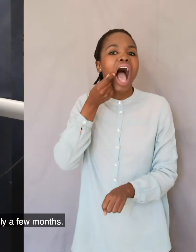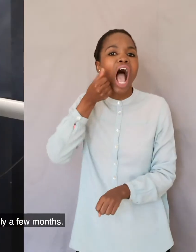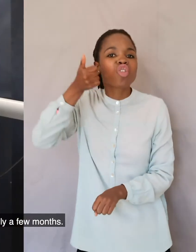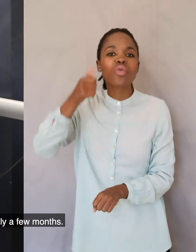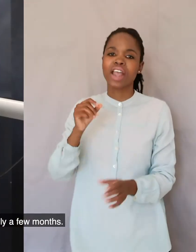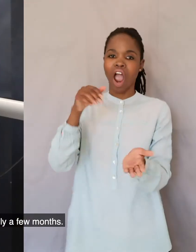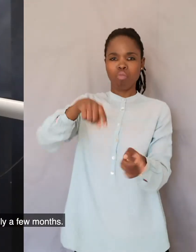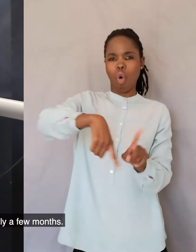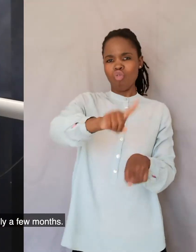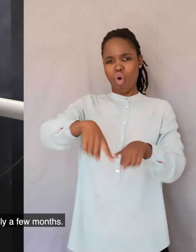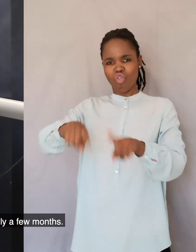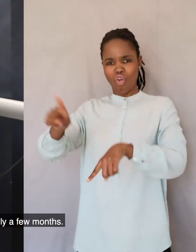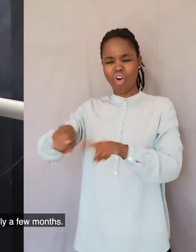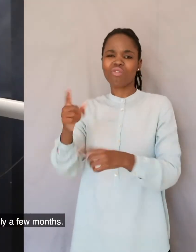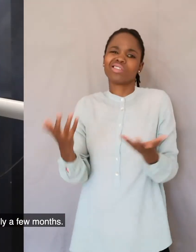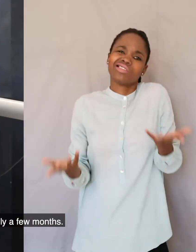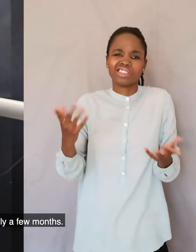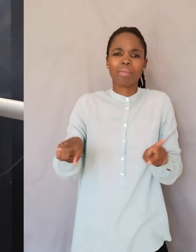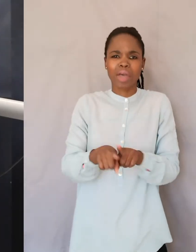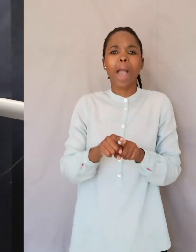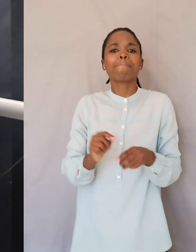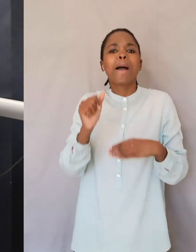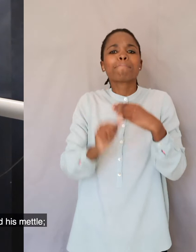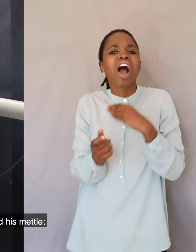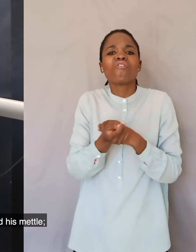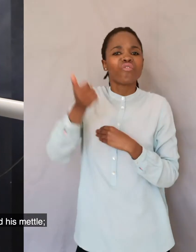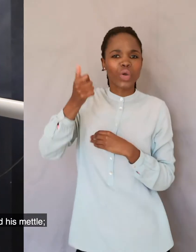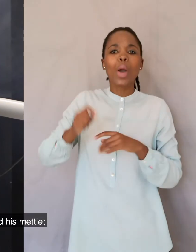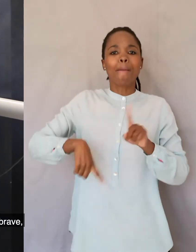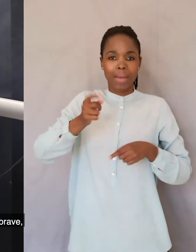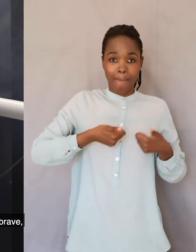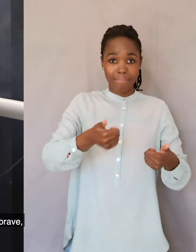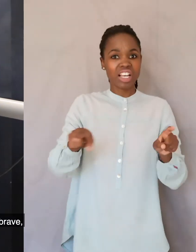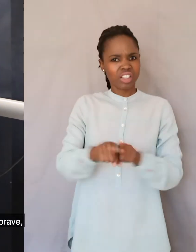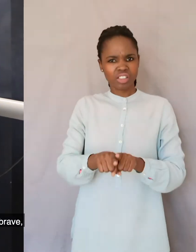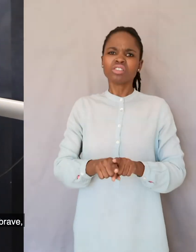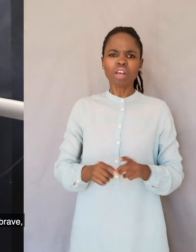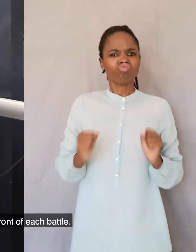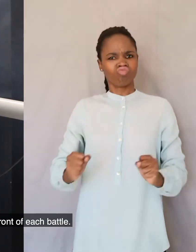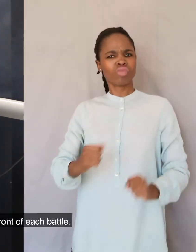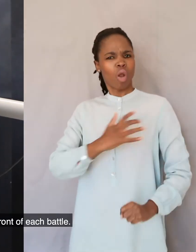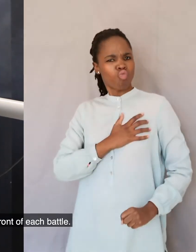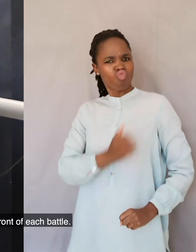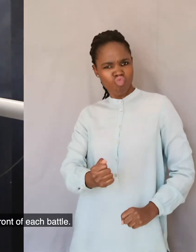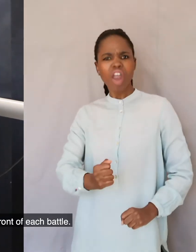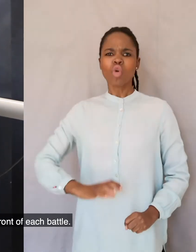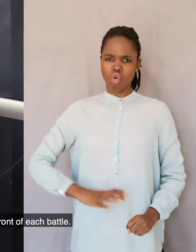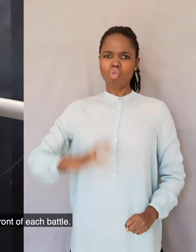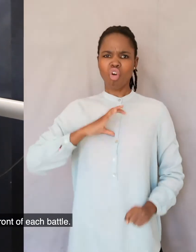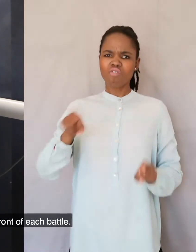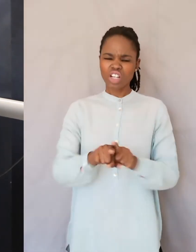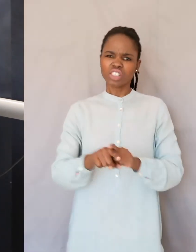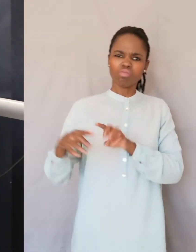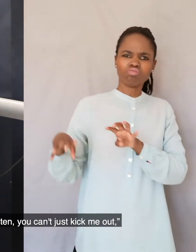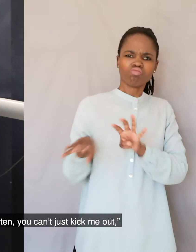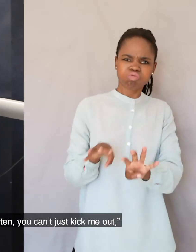So obviously he lasted literally a few months, but here's where he showed his mettle. He was extremely brave, and he was always at the forefront of each